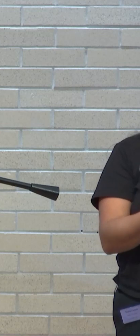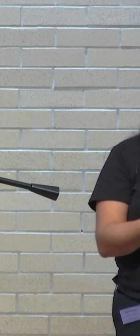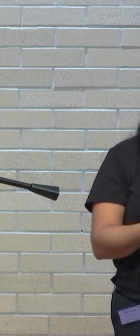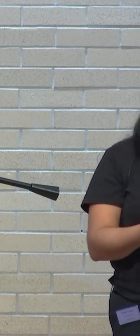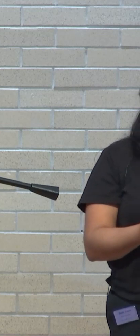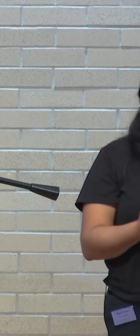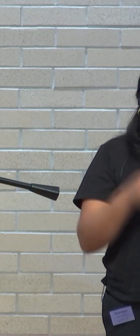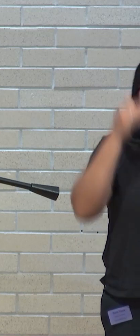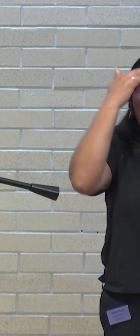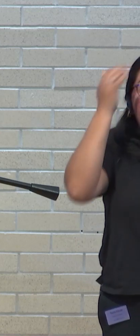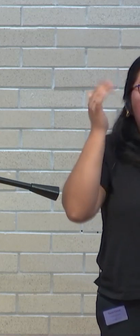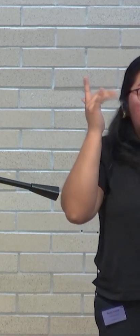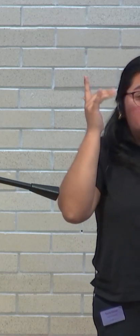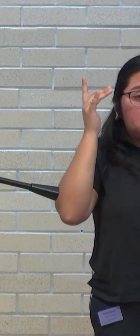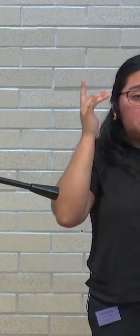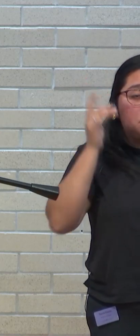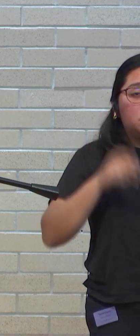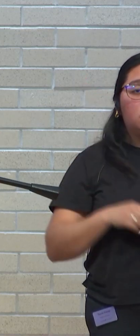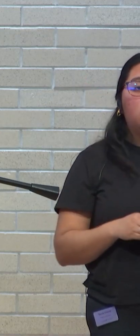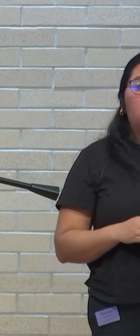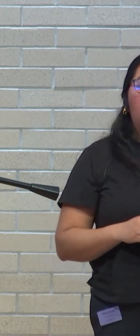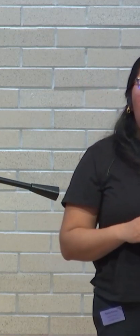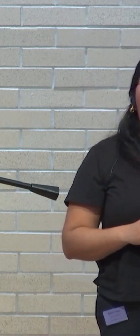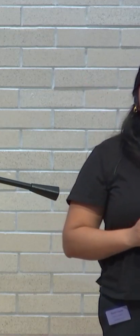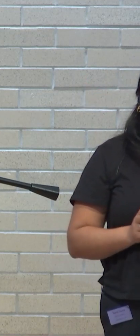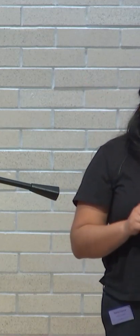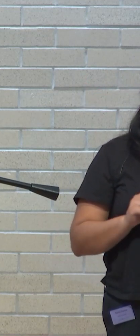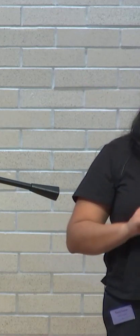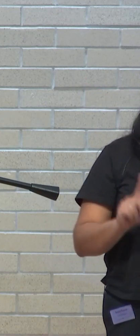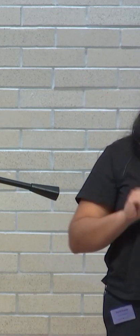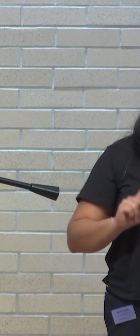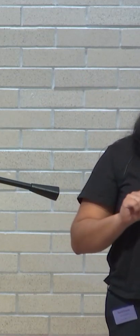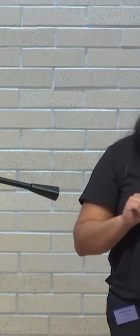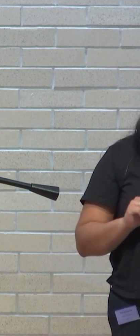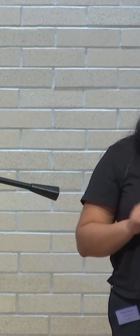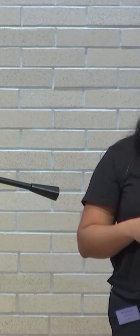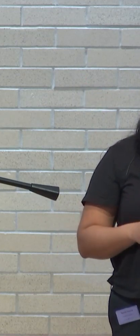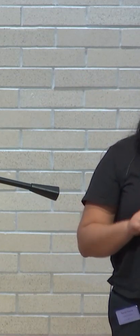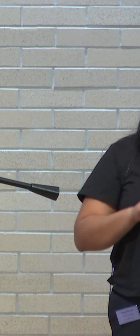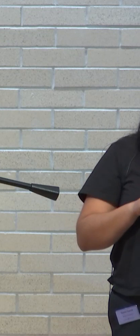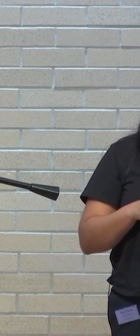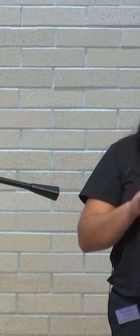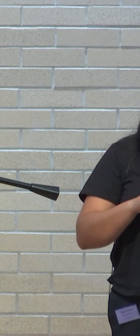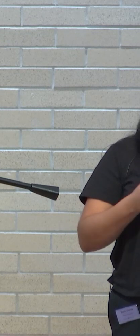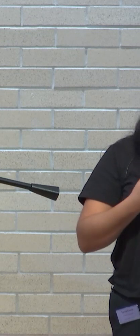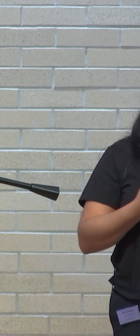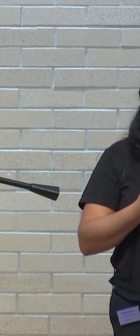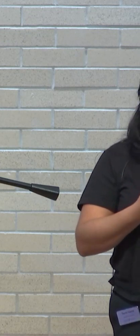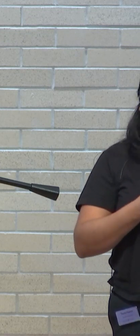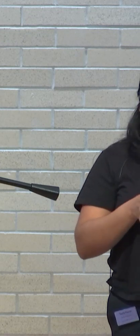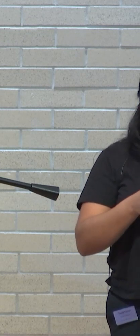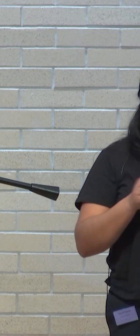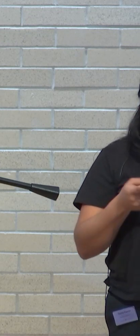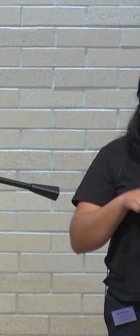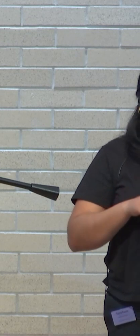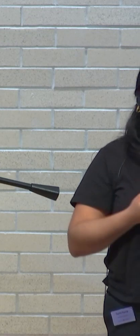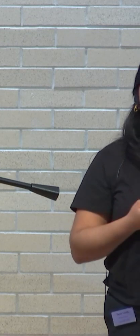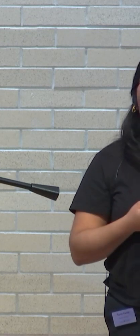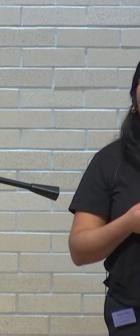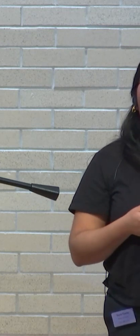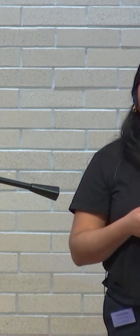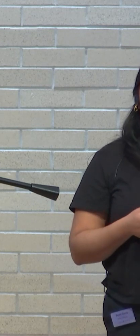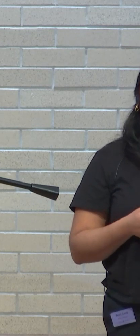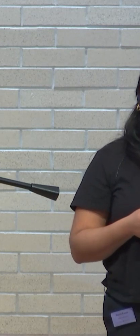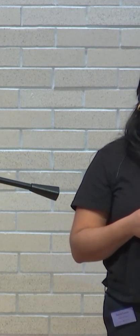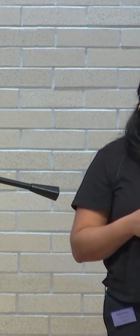understand. A lot of people had already formed their groups, and friendships began to solidify in the first few days. I